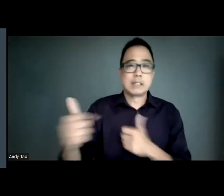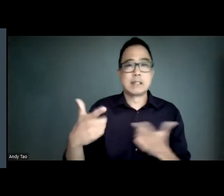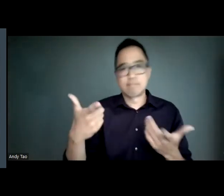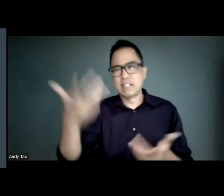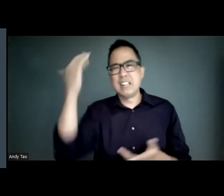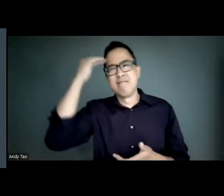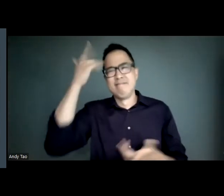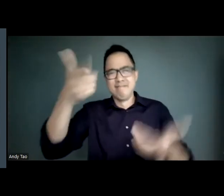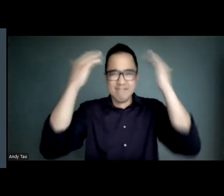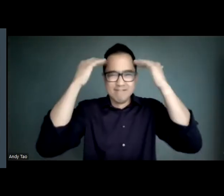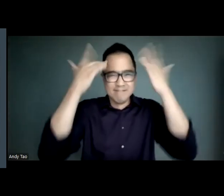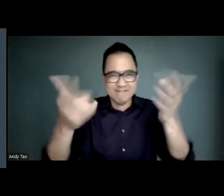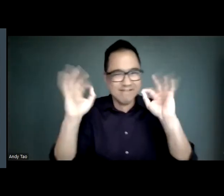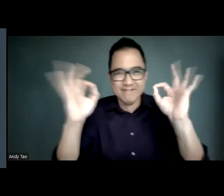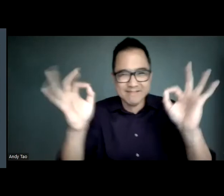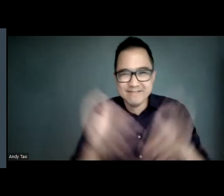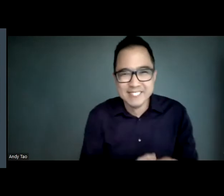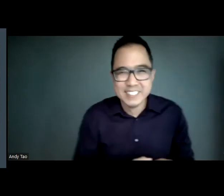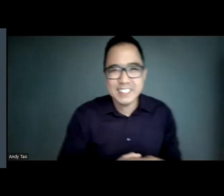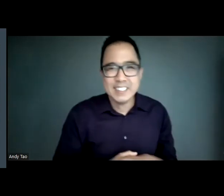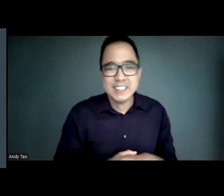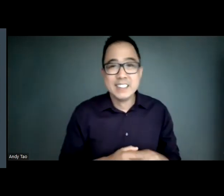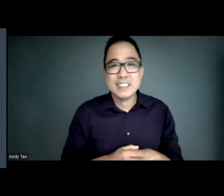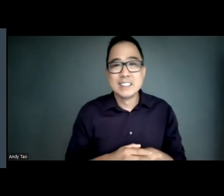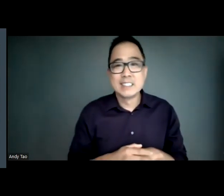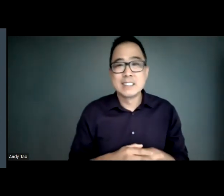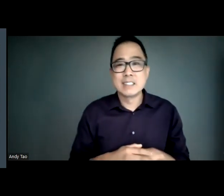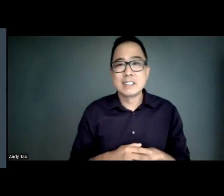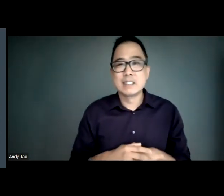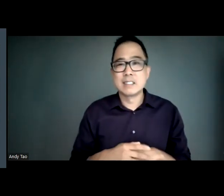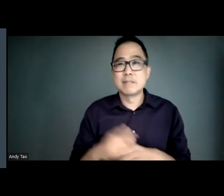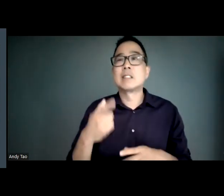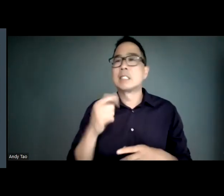Utilize masks, hand sanitizers. You know all this stuff.